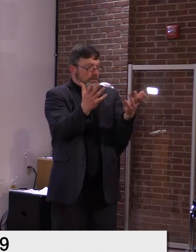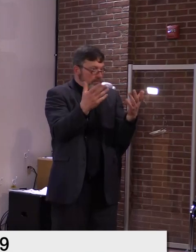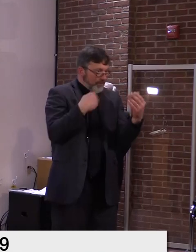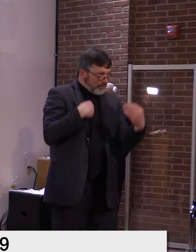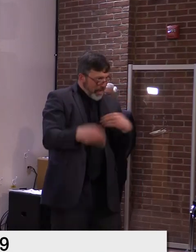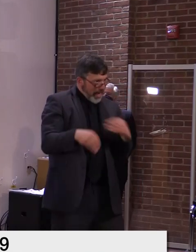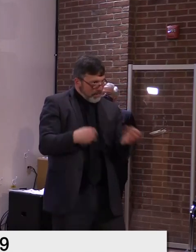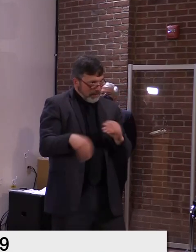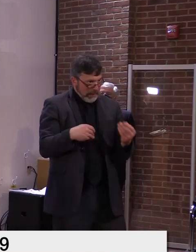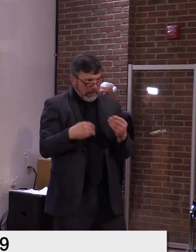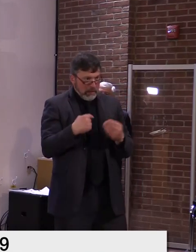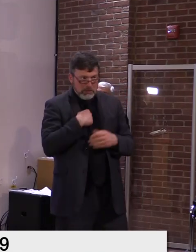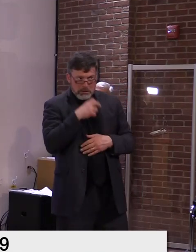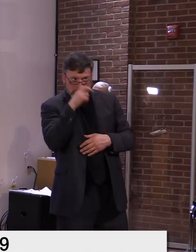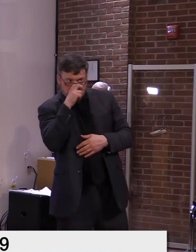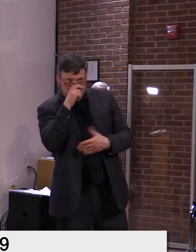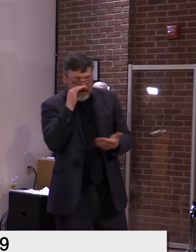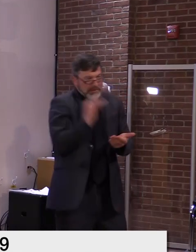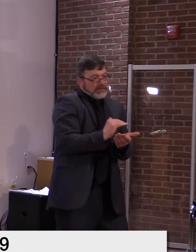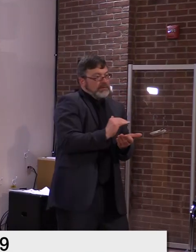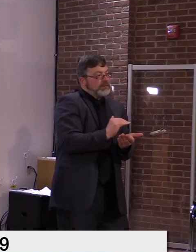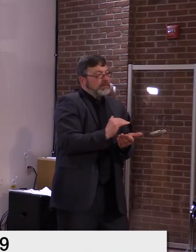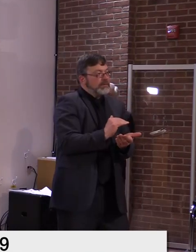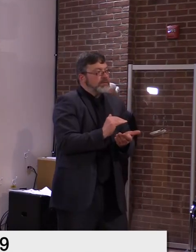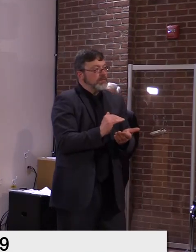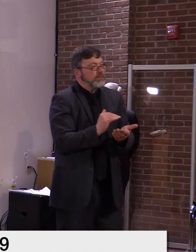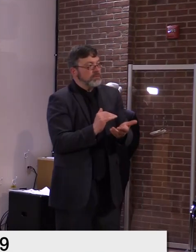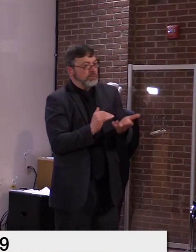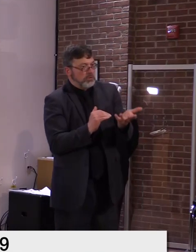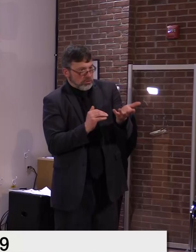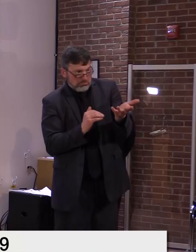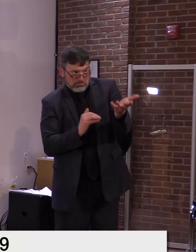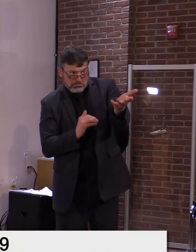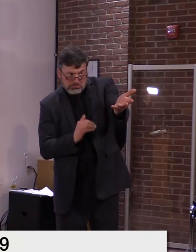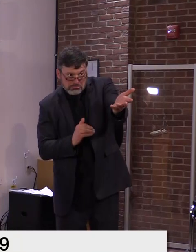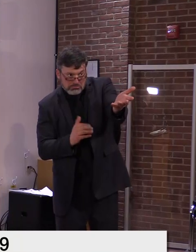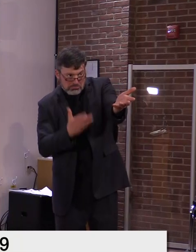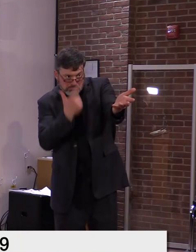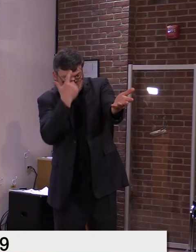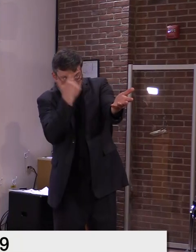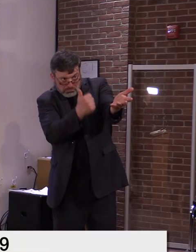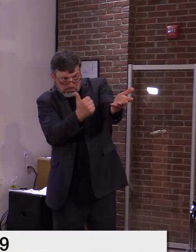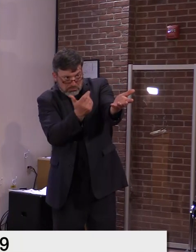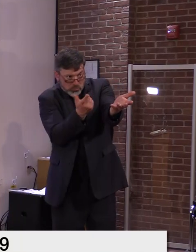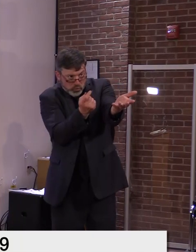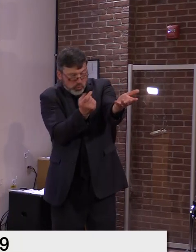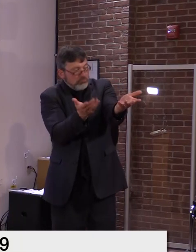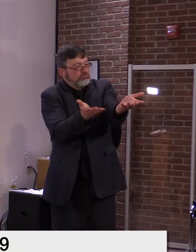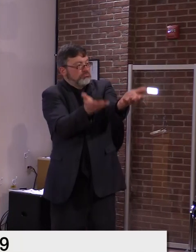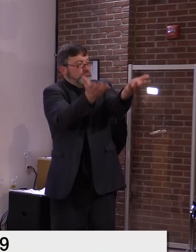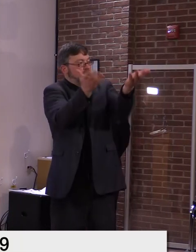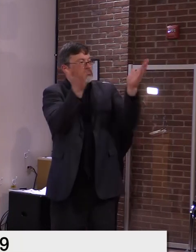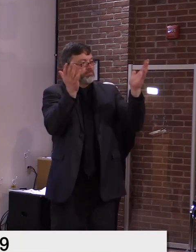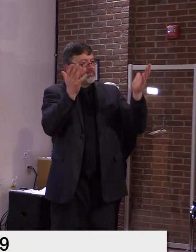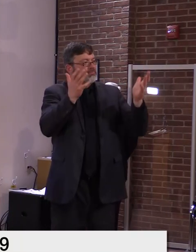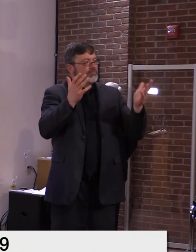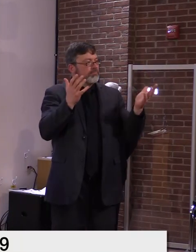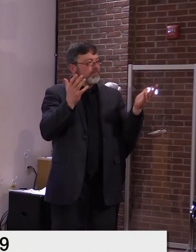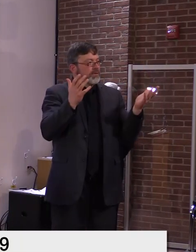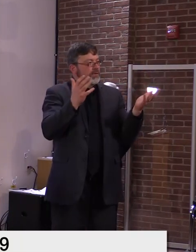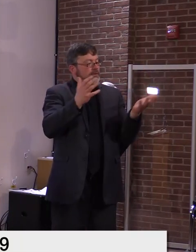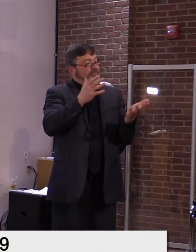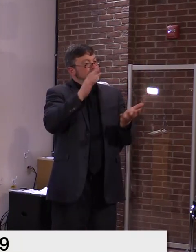going to be, and see if they can provide for that more normal graduation that is so important in the lives